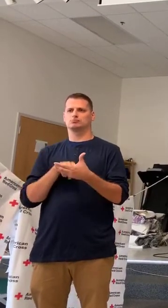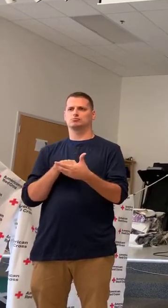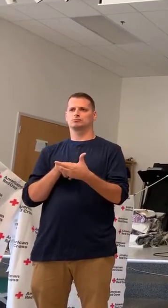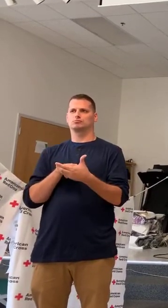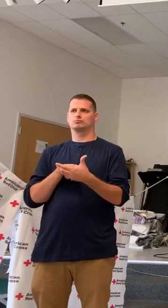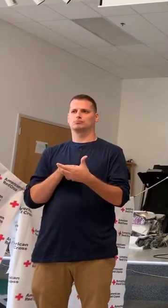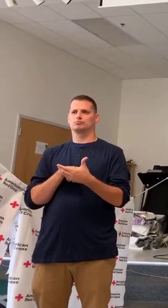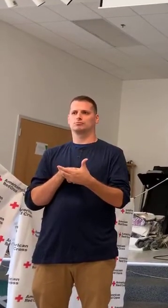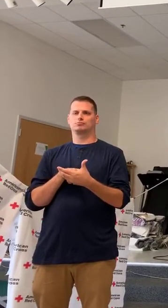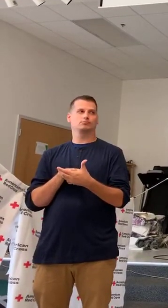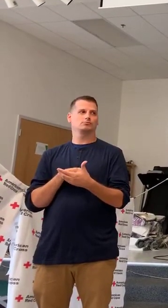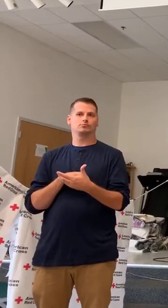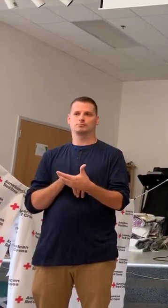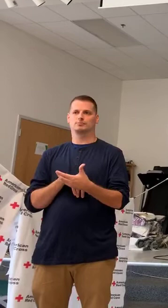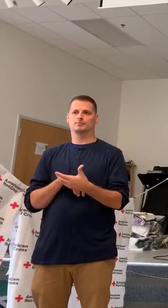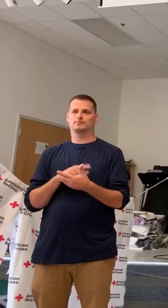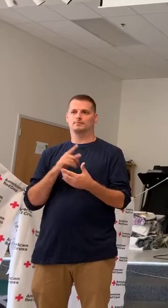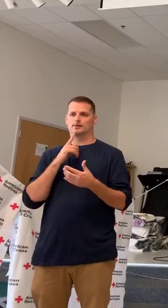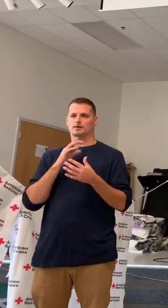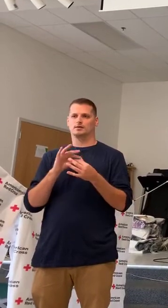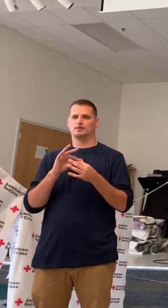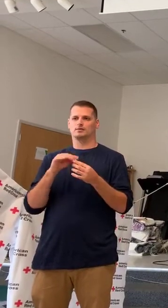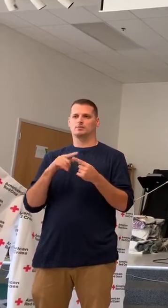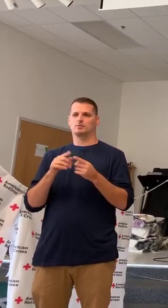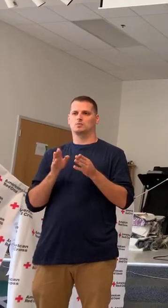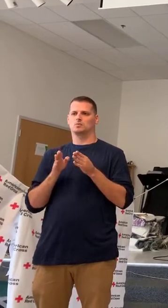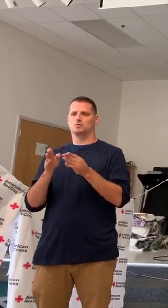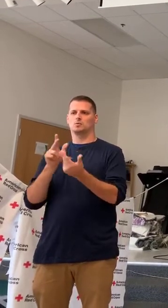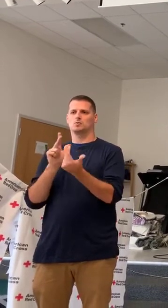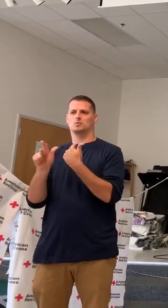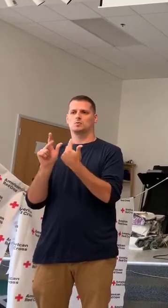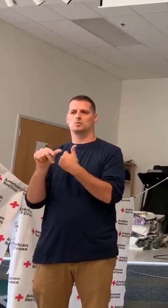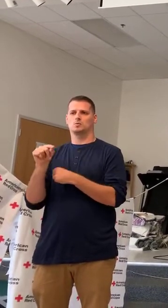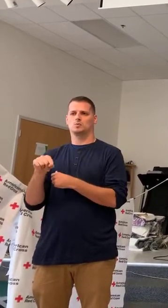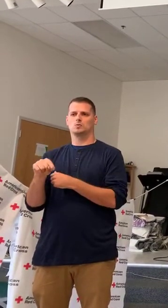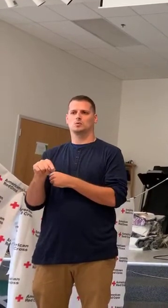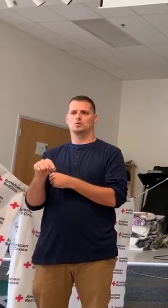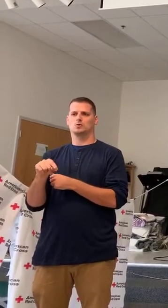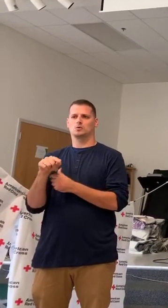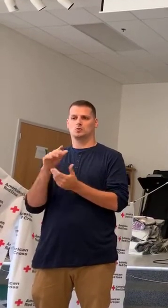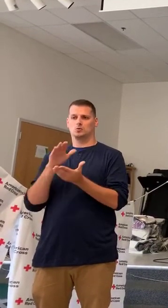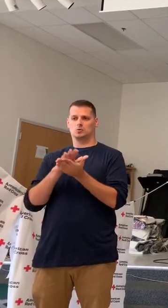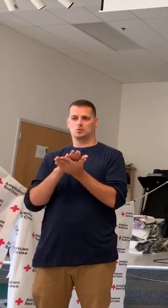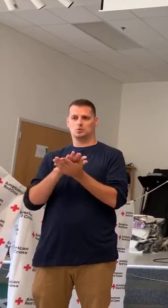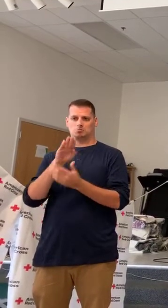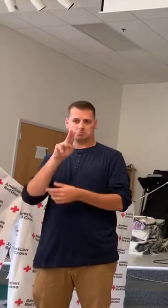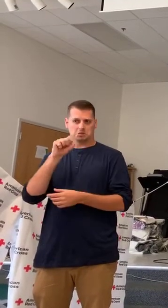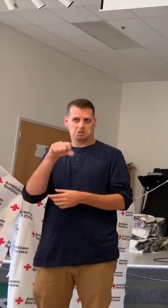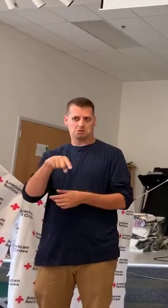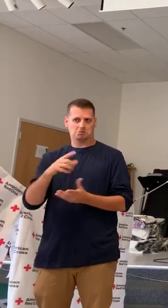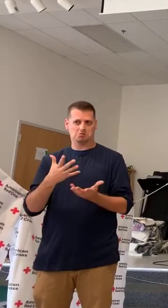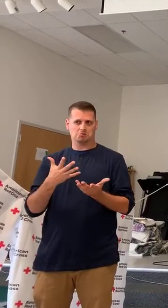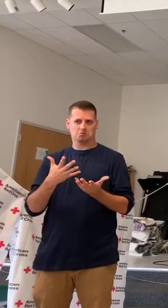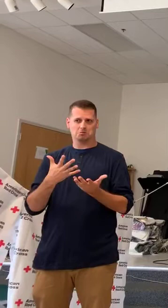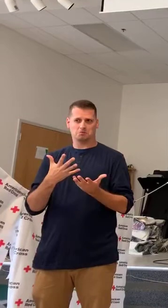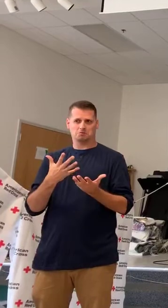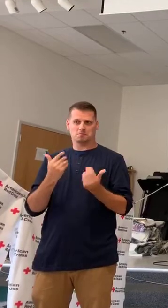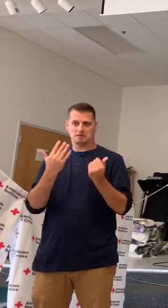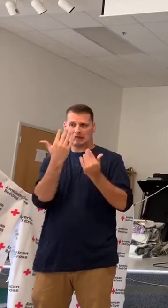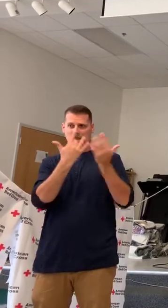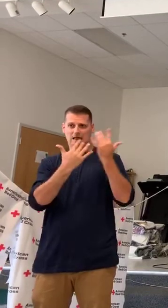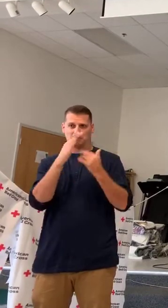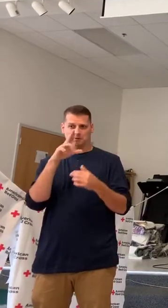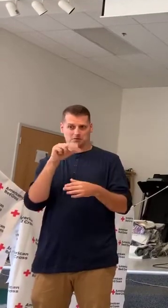was touched on, but to reiterate for our online audience about school buses traveling through the fire-affected zone and the safety of